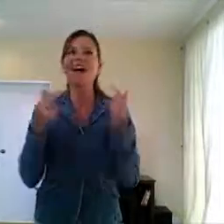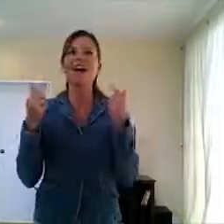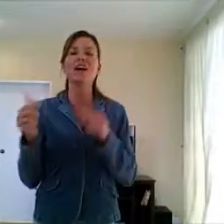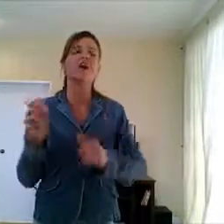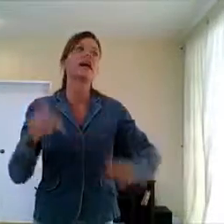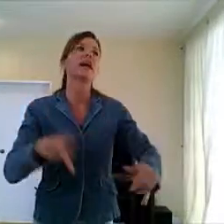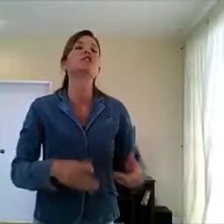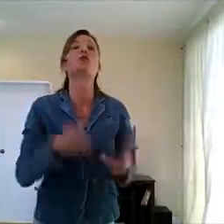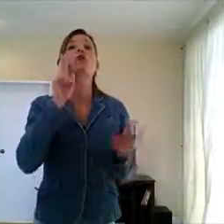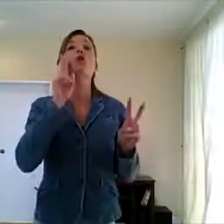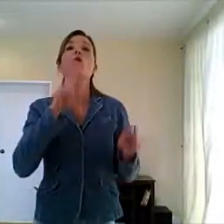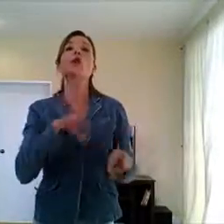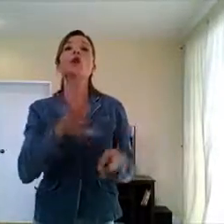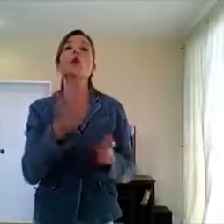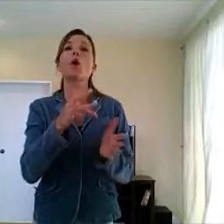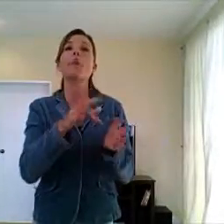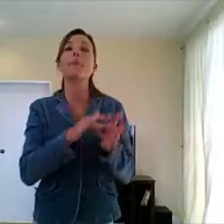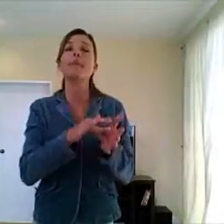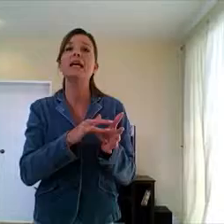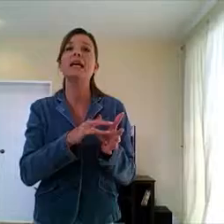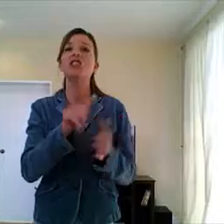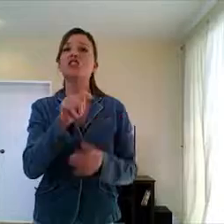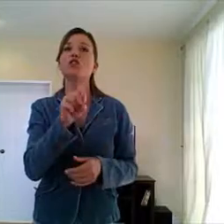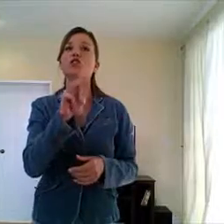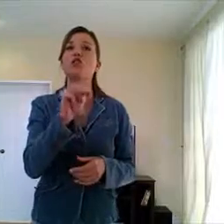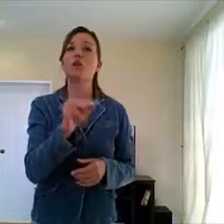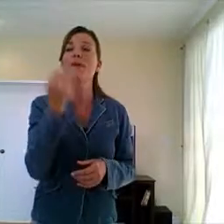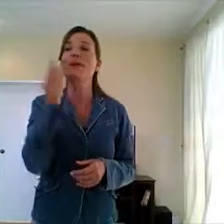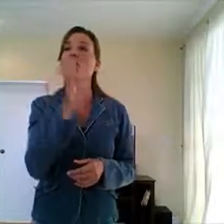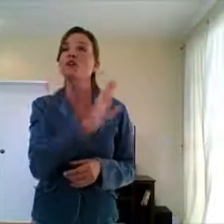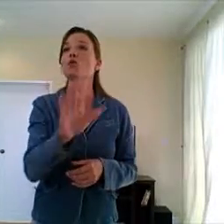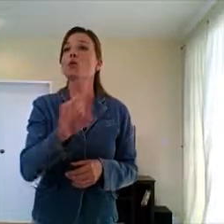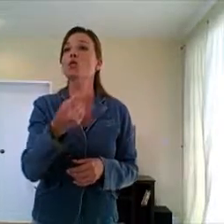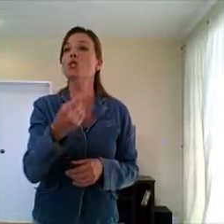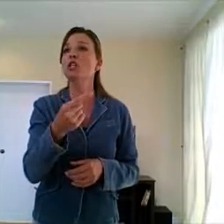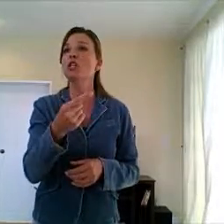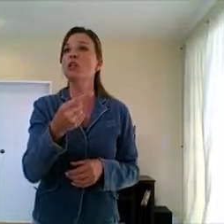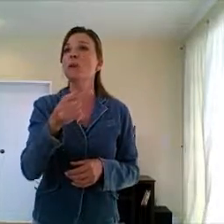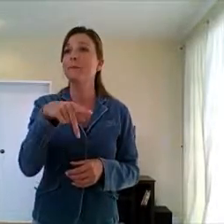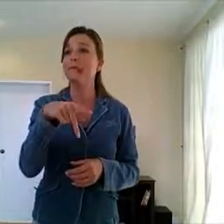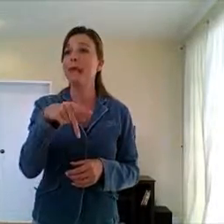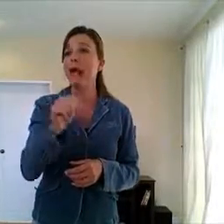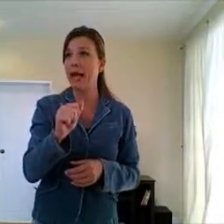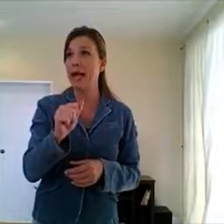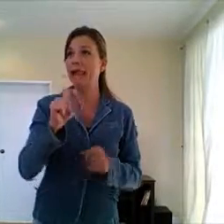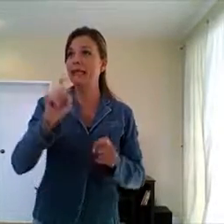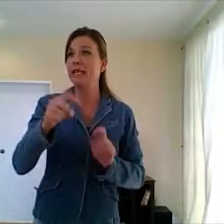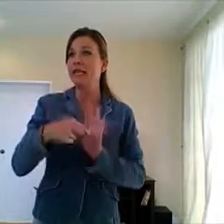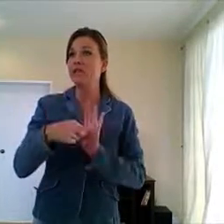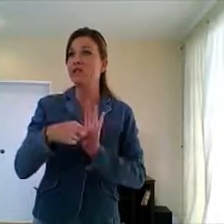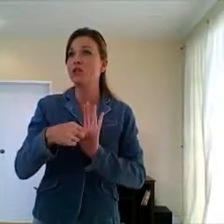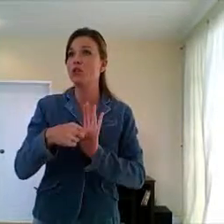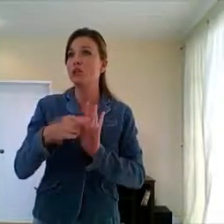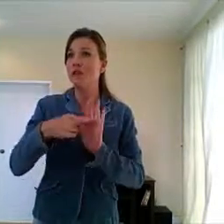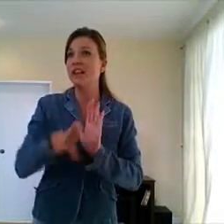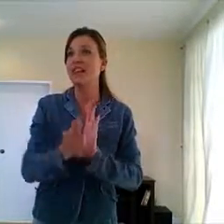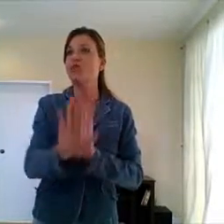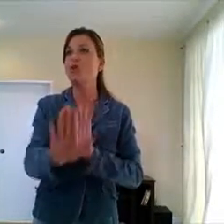for midterm, if your GPA had to reflect either your academic ability or the effort that you put in